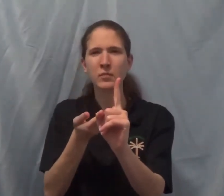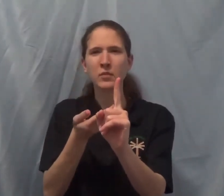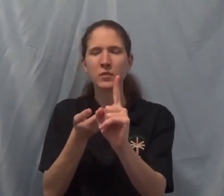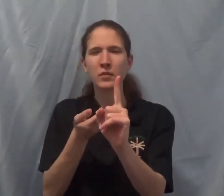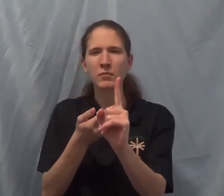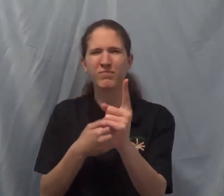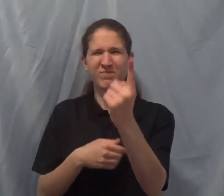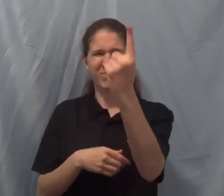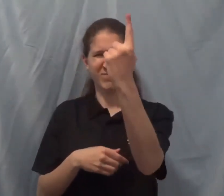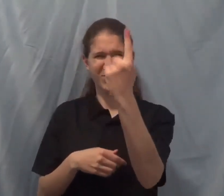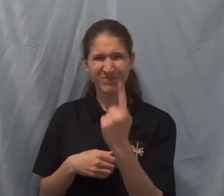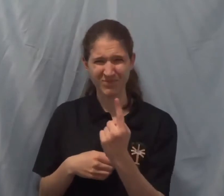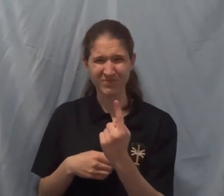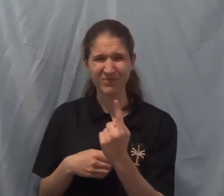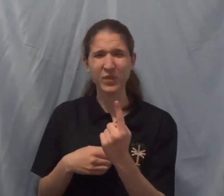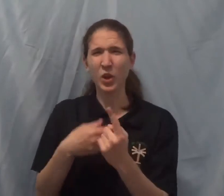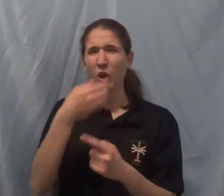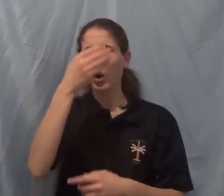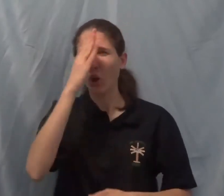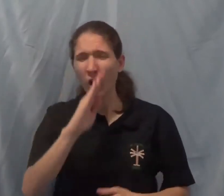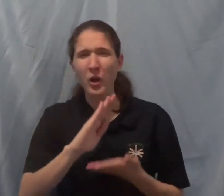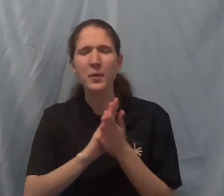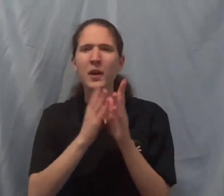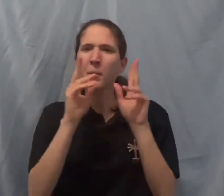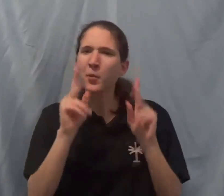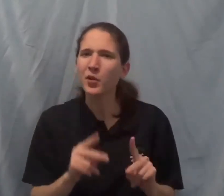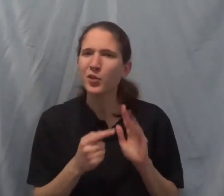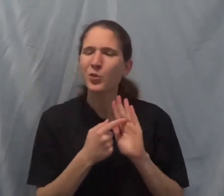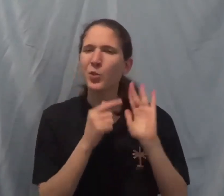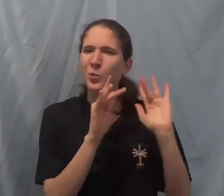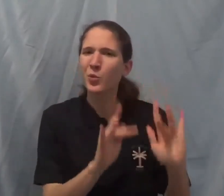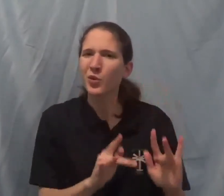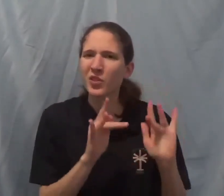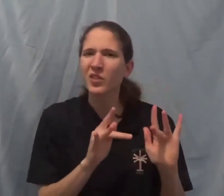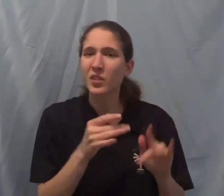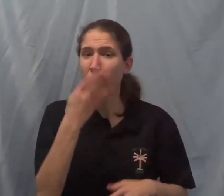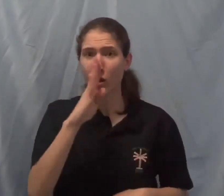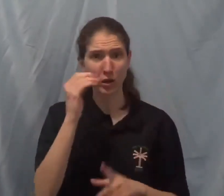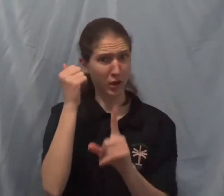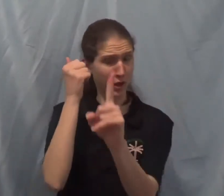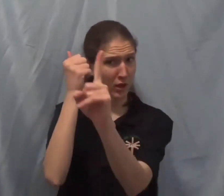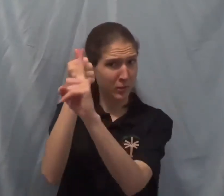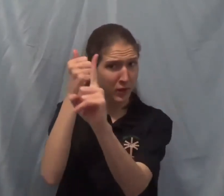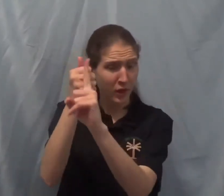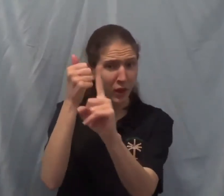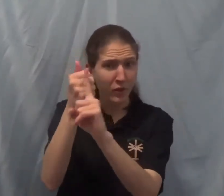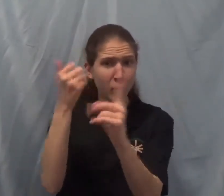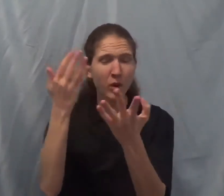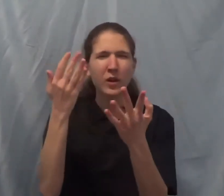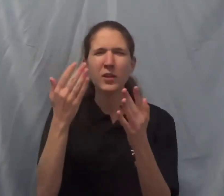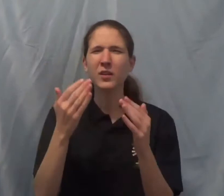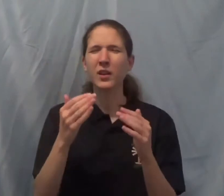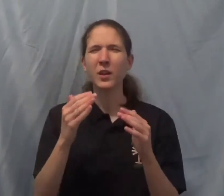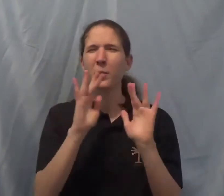God in himself is unadulterated, infinite mercy. What is mercy? Mercy is